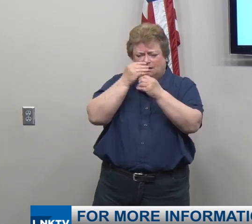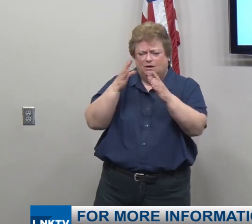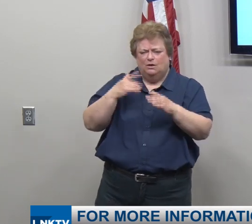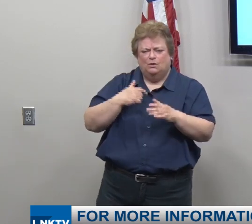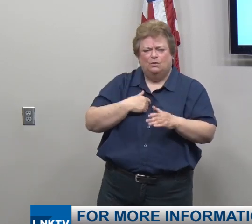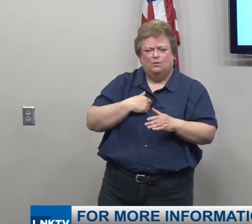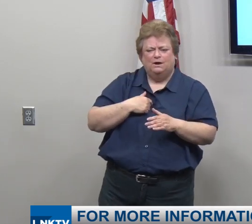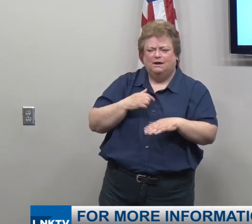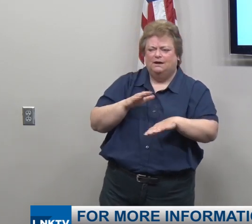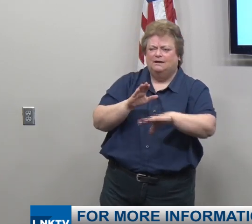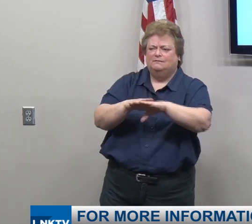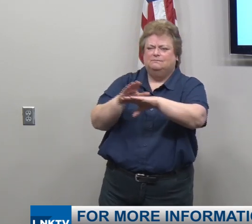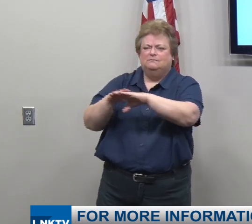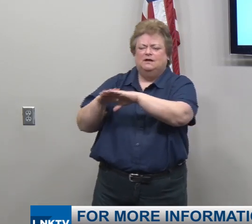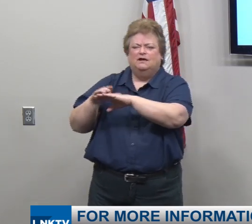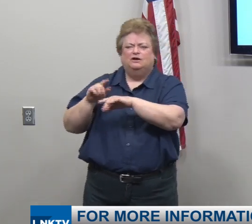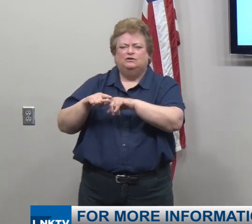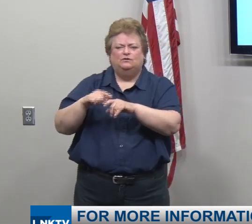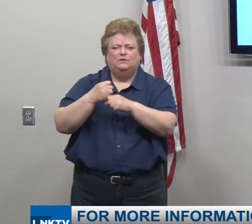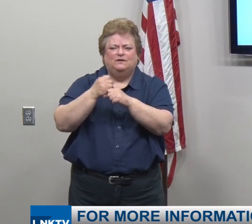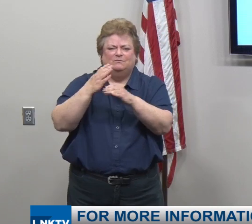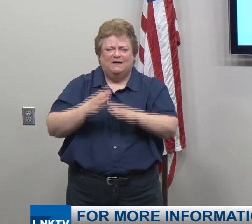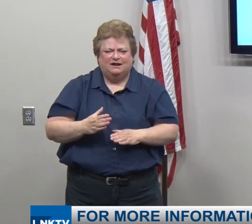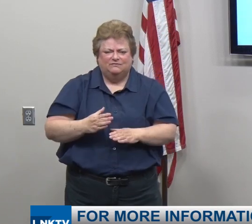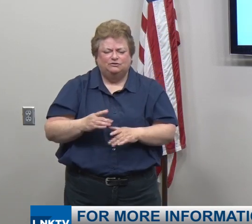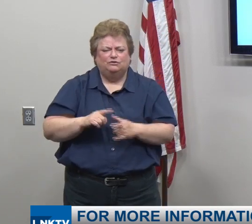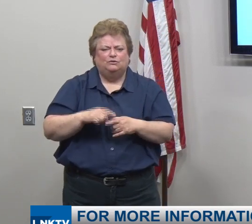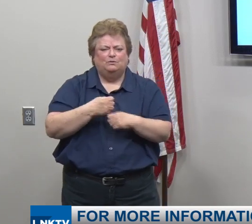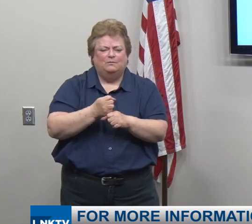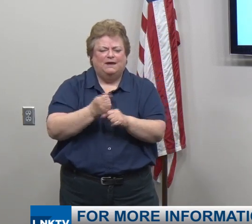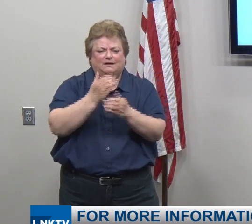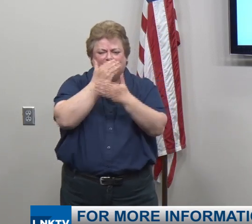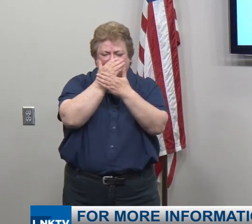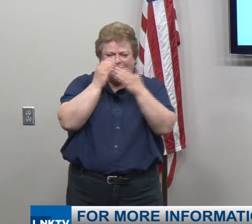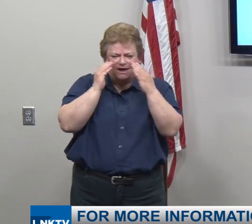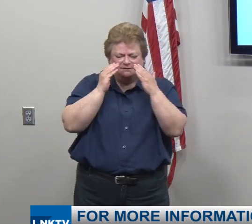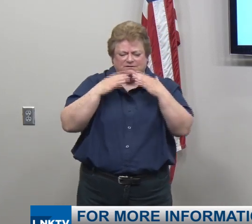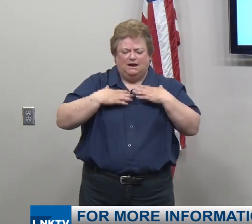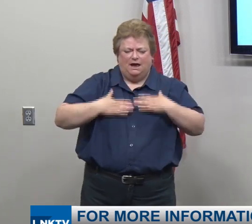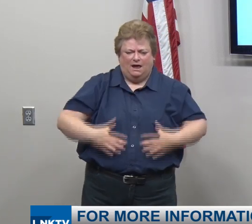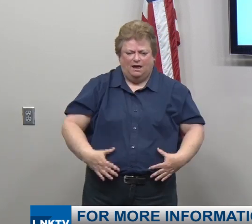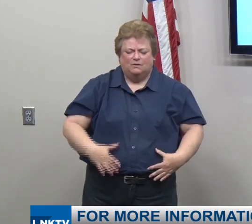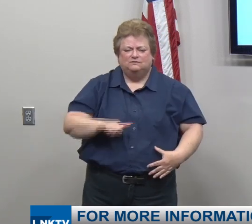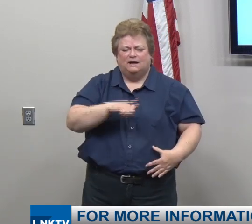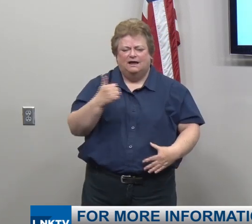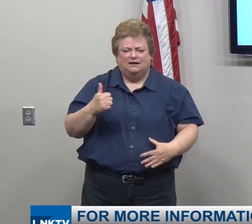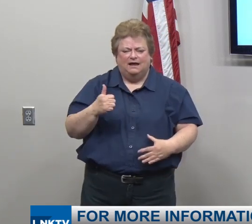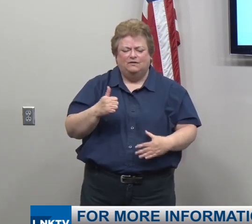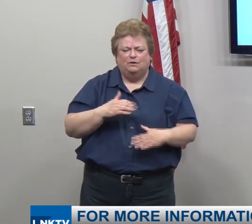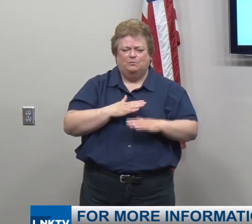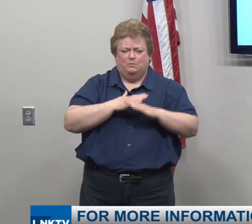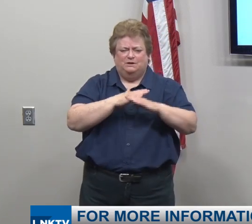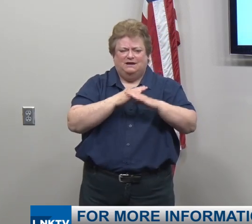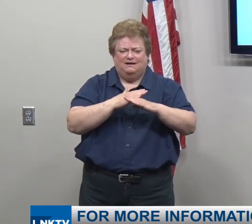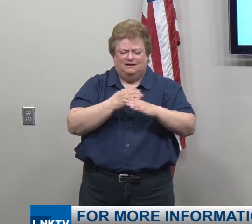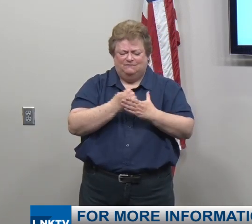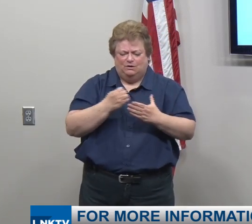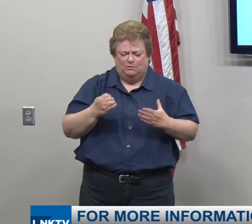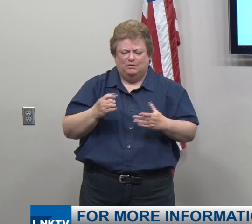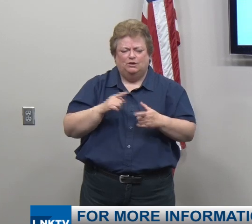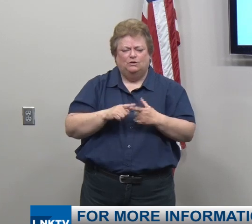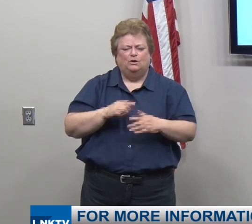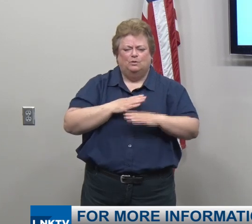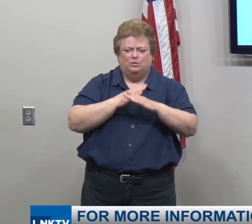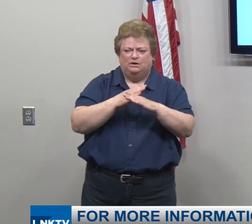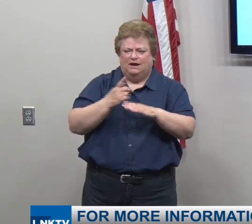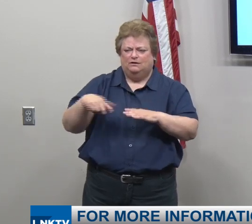call to manufacturers to pivot their production and make masks, gowns, and other personal protective equipment to help protect